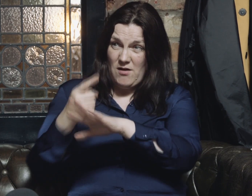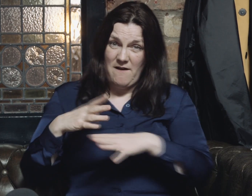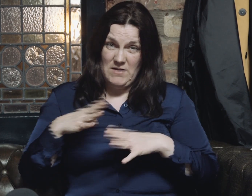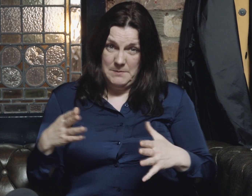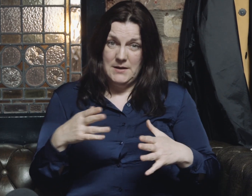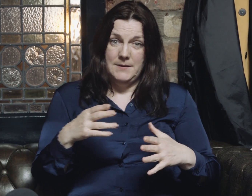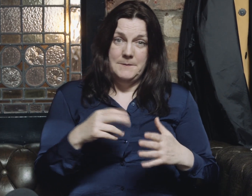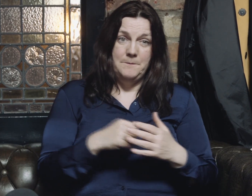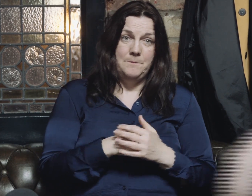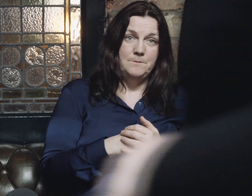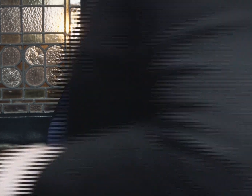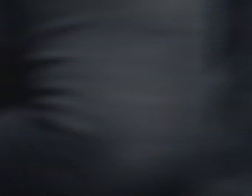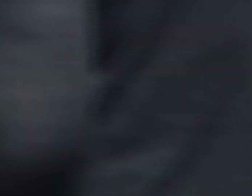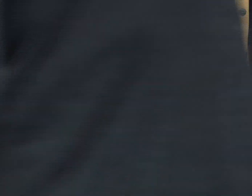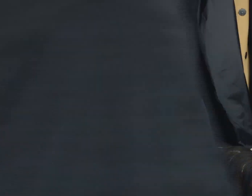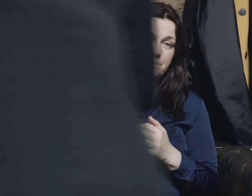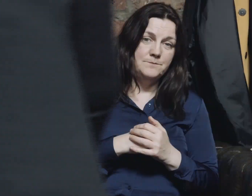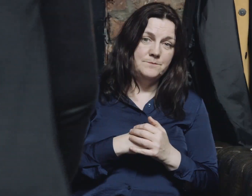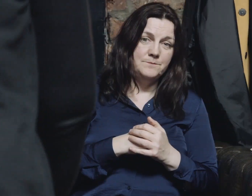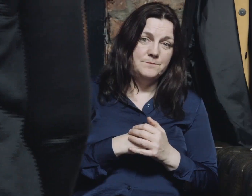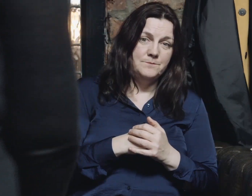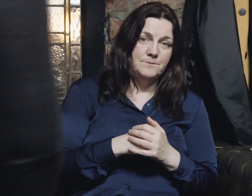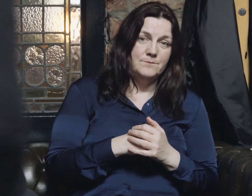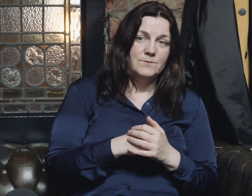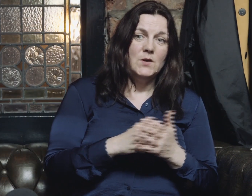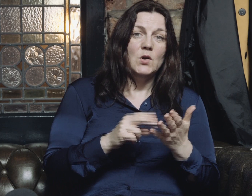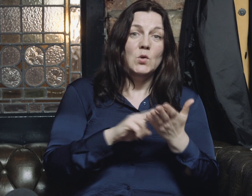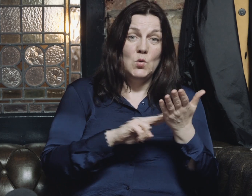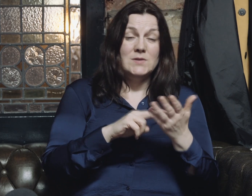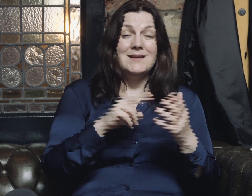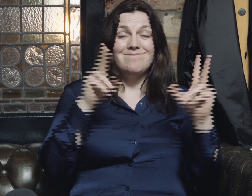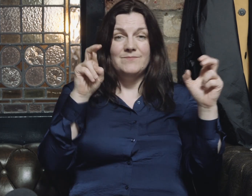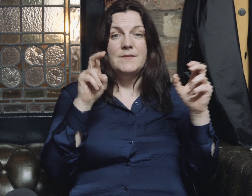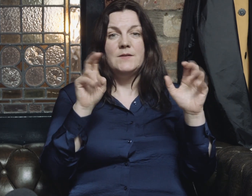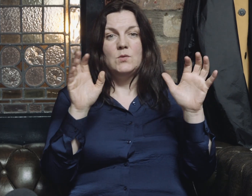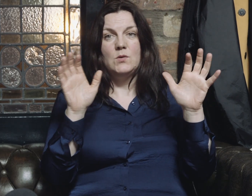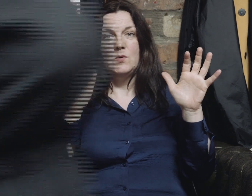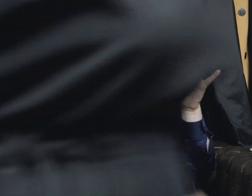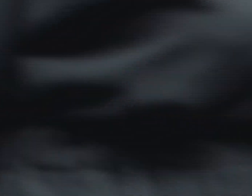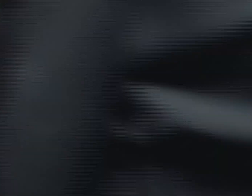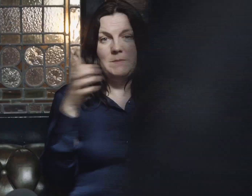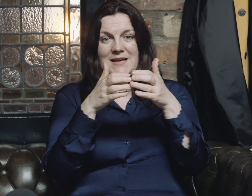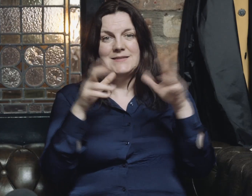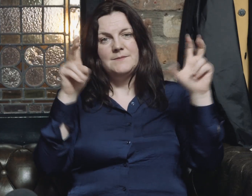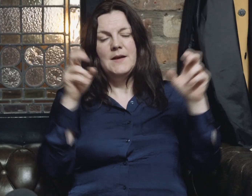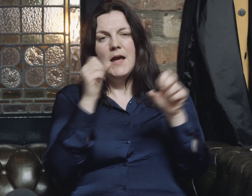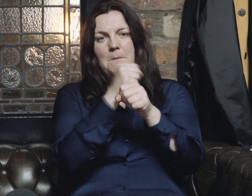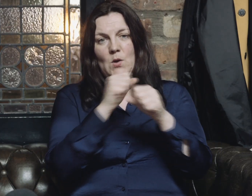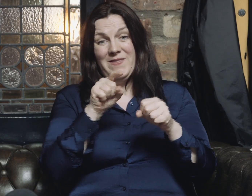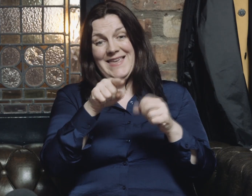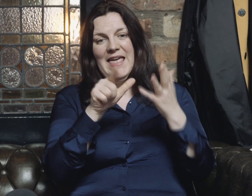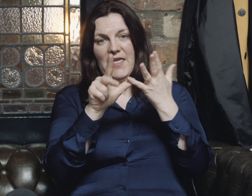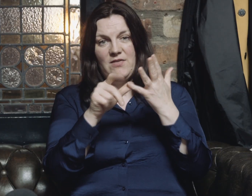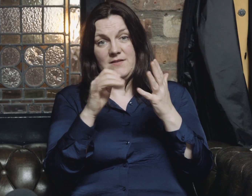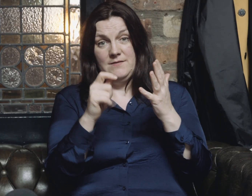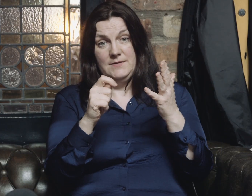Use abouttheeighth.com, sign up for, with Catherine there, sign up for Together for Yes, Lawyers